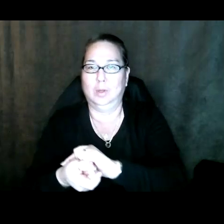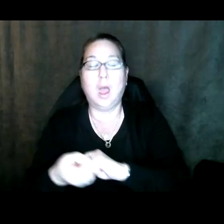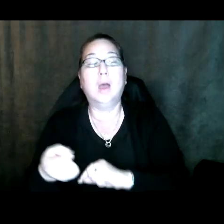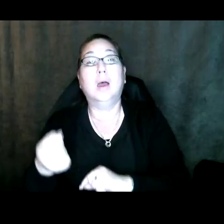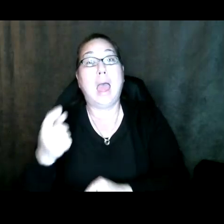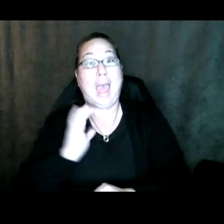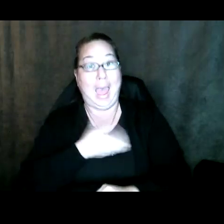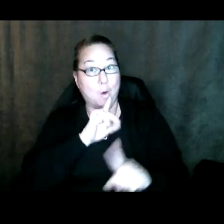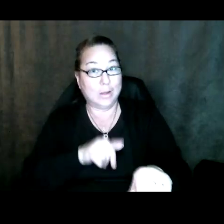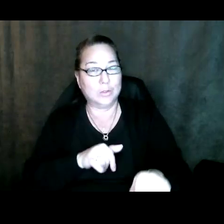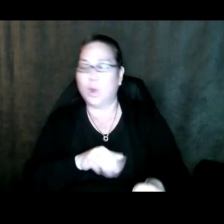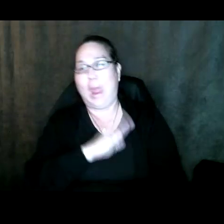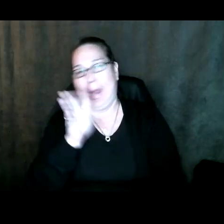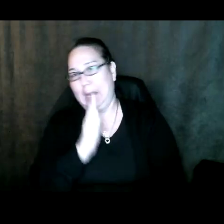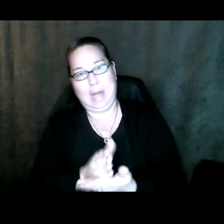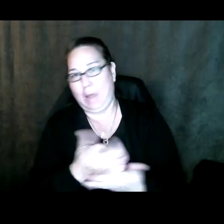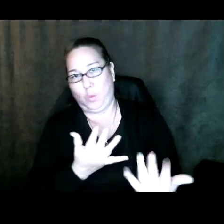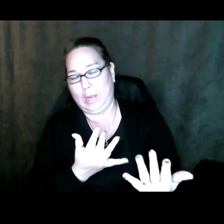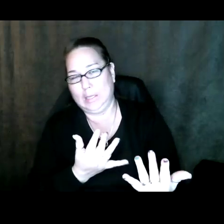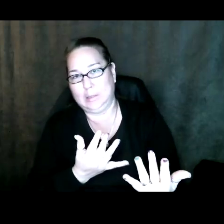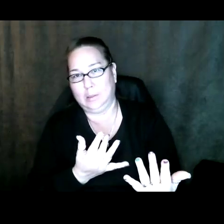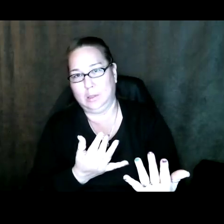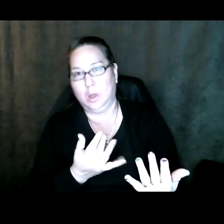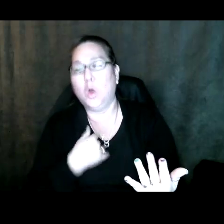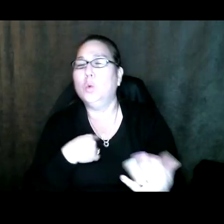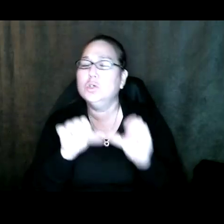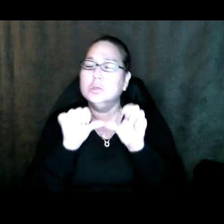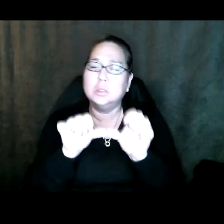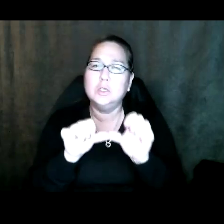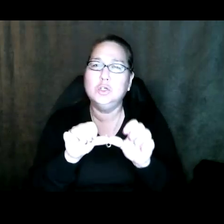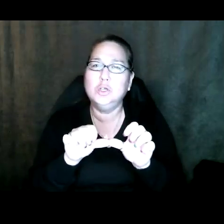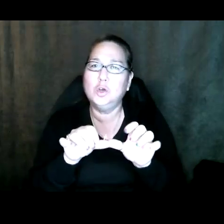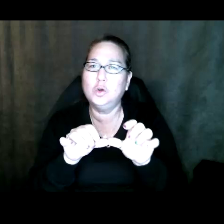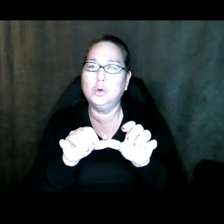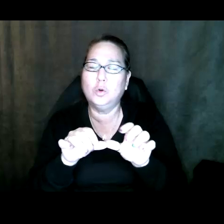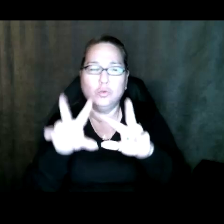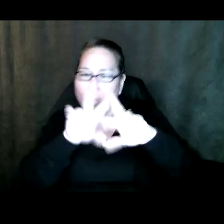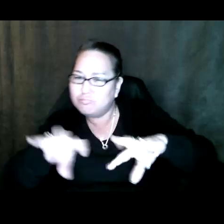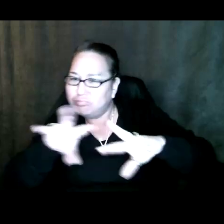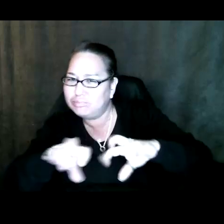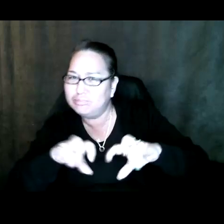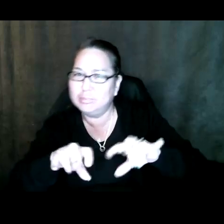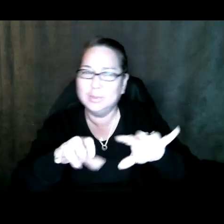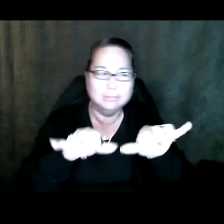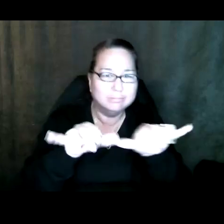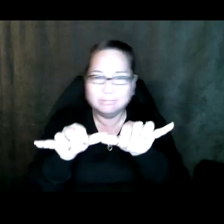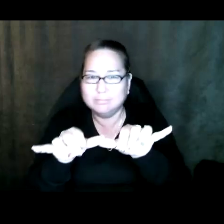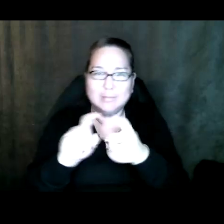wait. We should continuously measure progress and make adjustments if a school is not